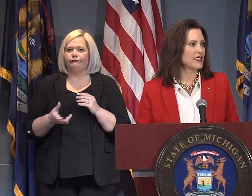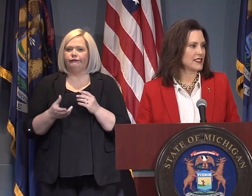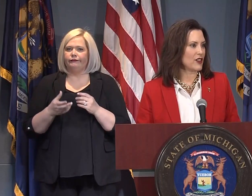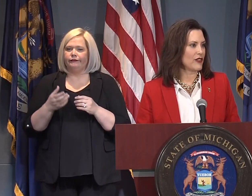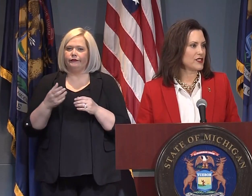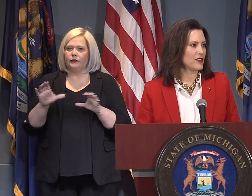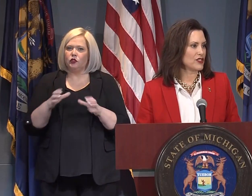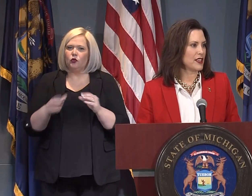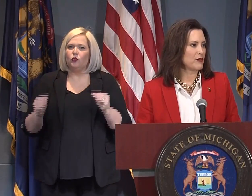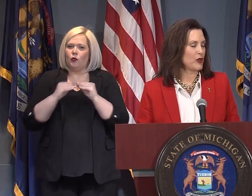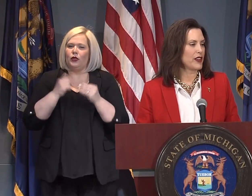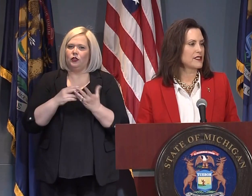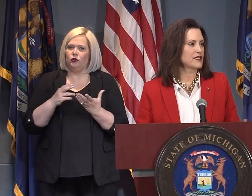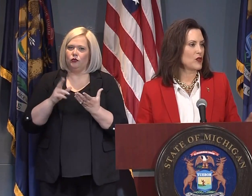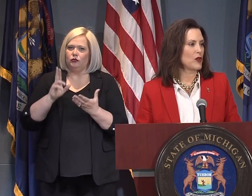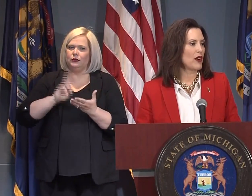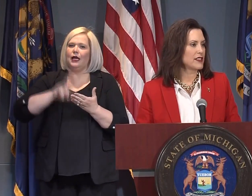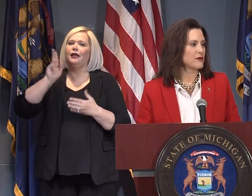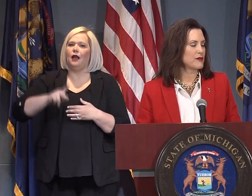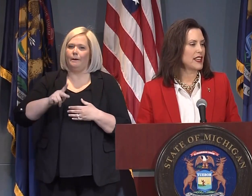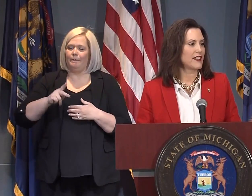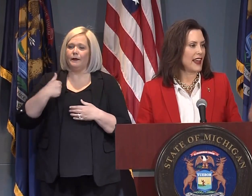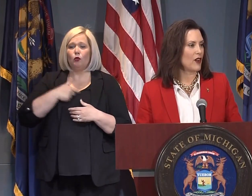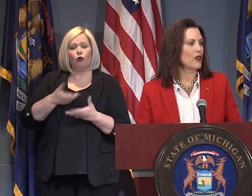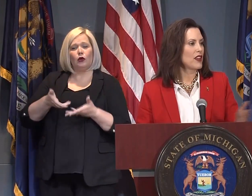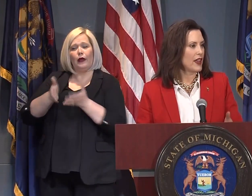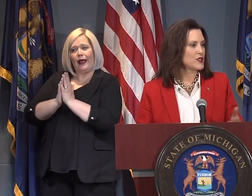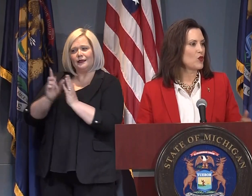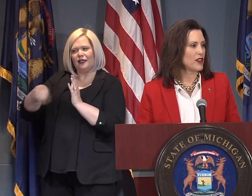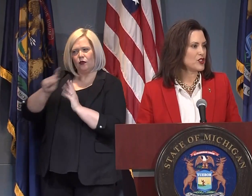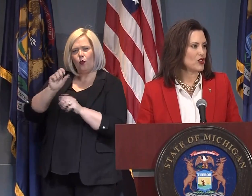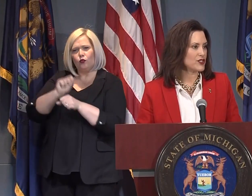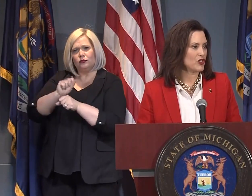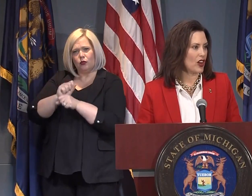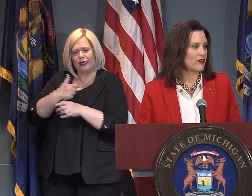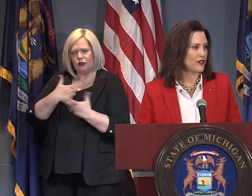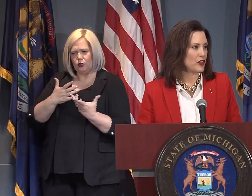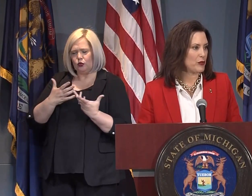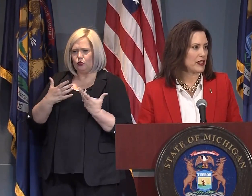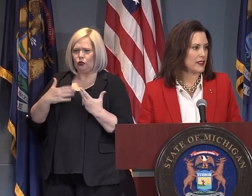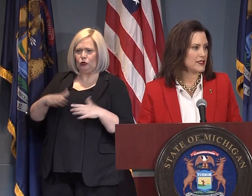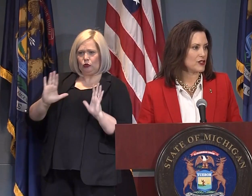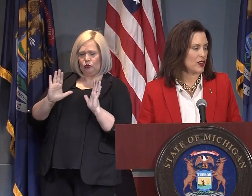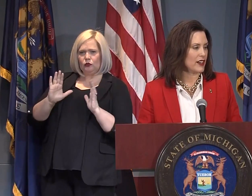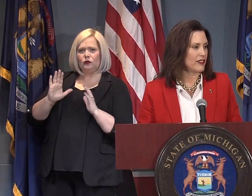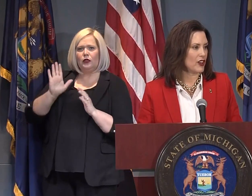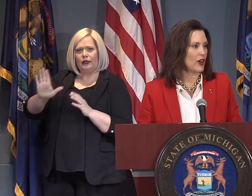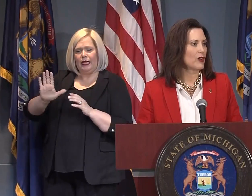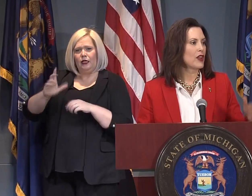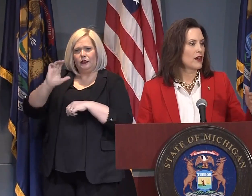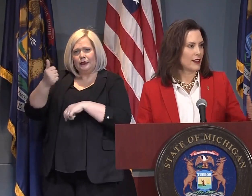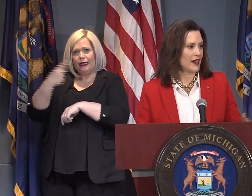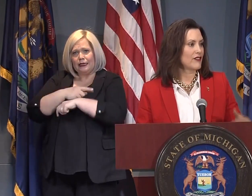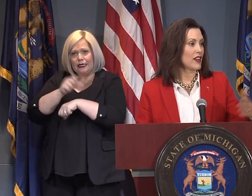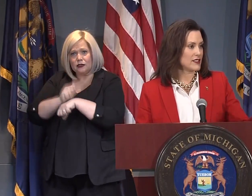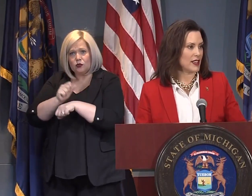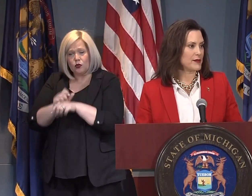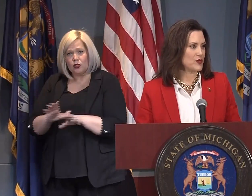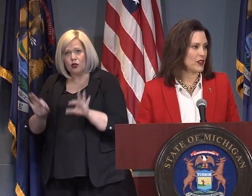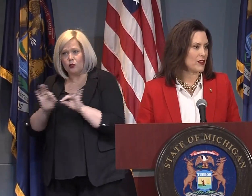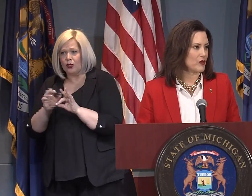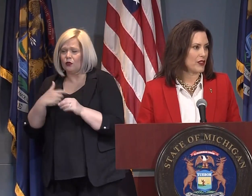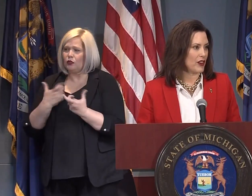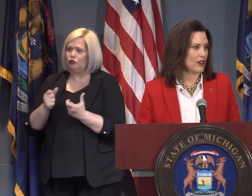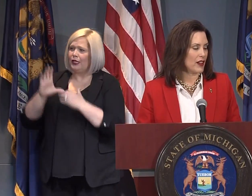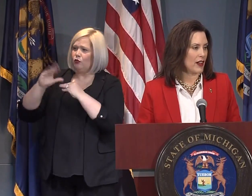We're asking a sacrifice of our state employees, and so we wanted to take that as one stressor off of their plate as they're trying to figure out kind of next